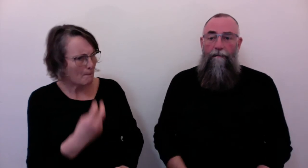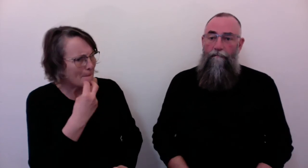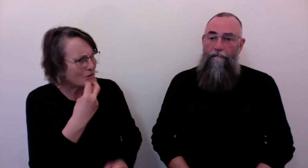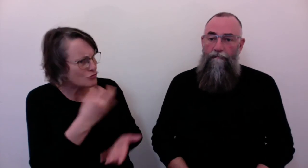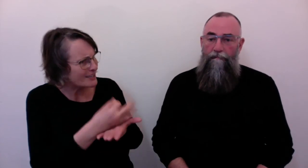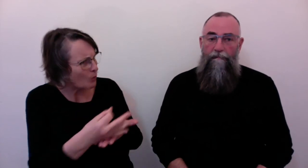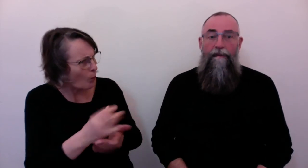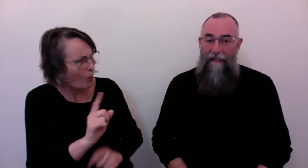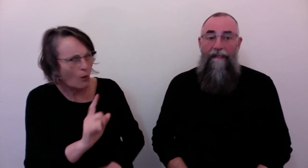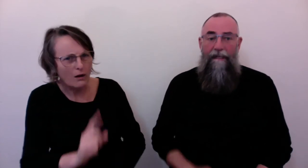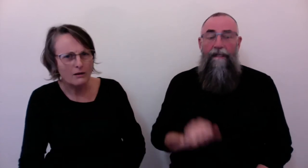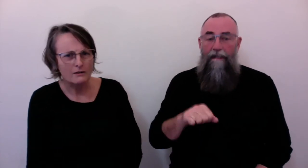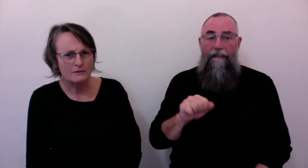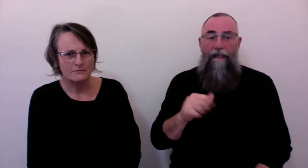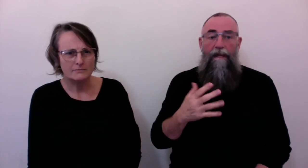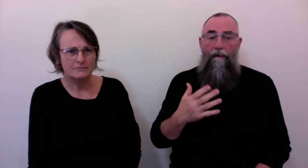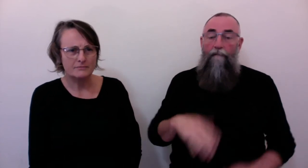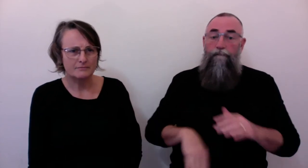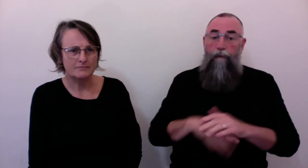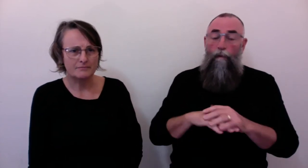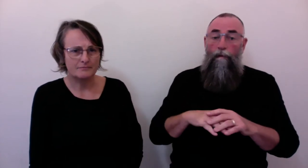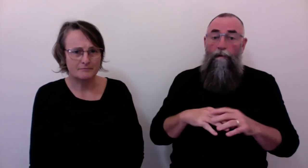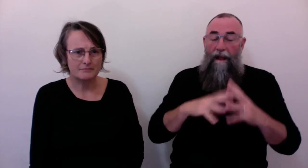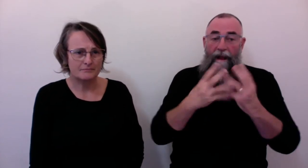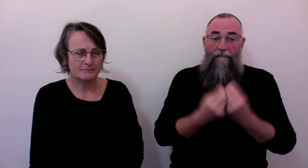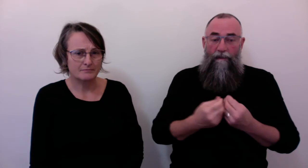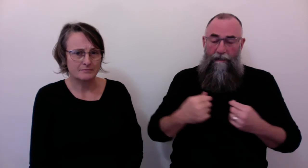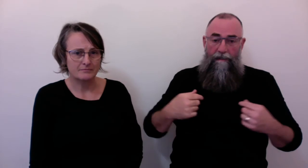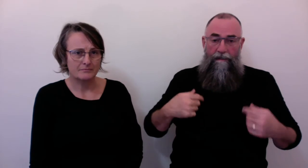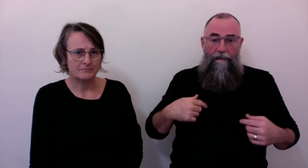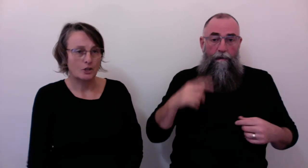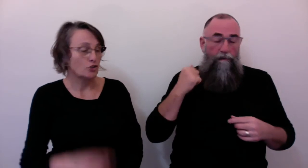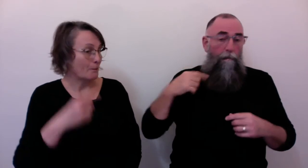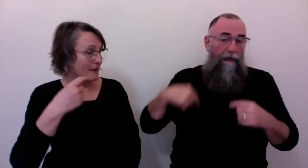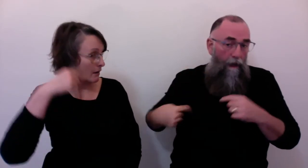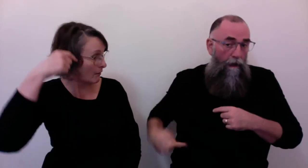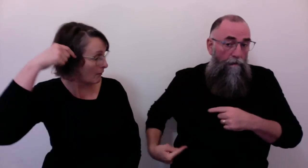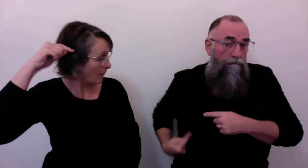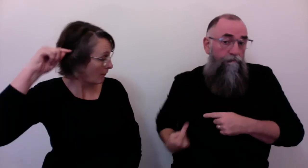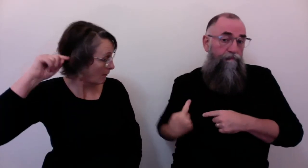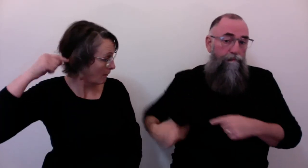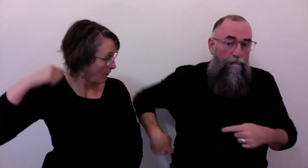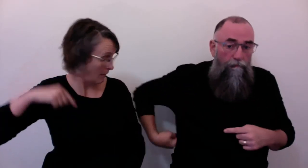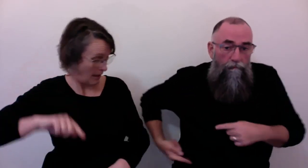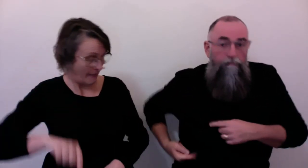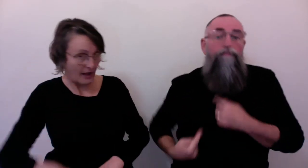The cochlear, Antenna, yeah, and then the it'll just so it would be around your ear, go down into under your shirt, or yeah. you'd have it over your